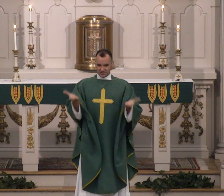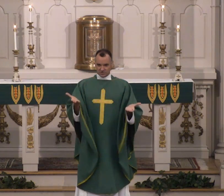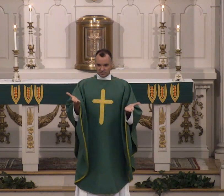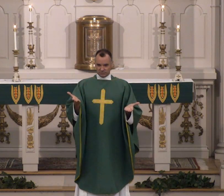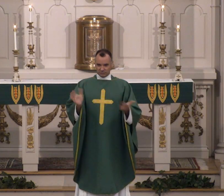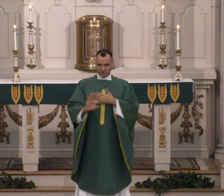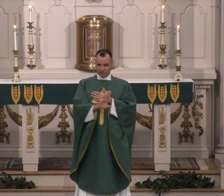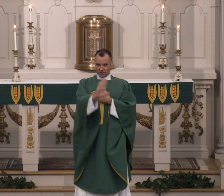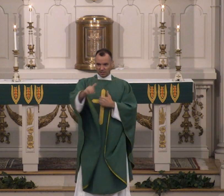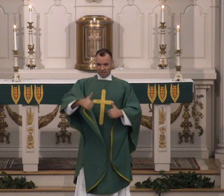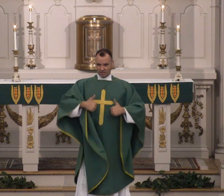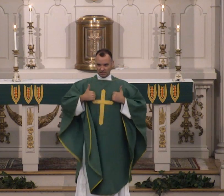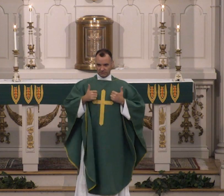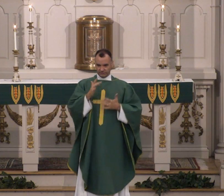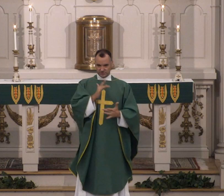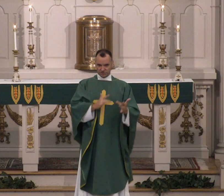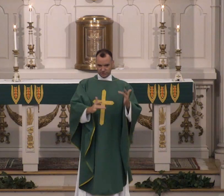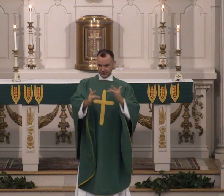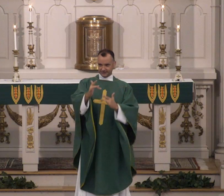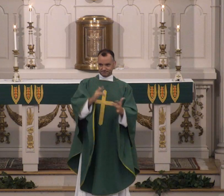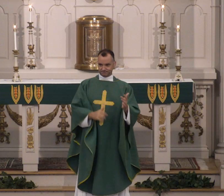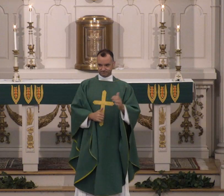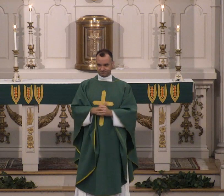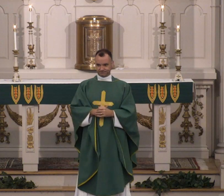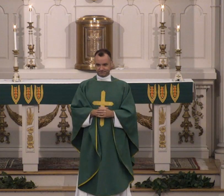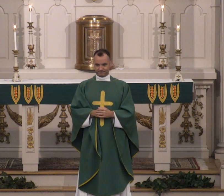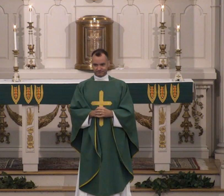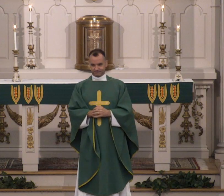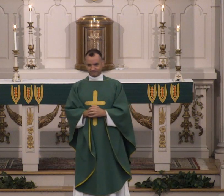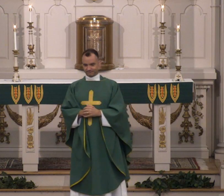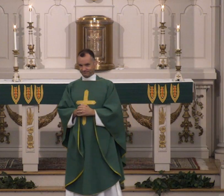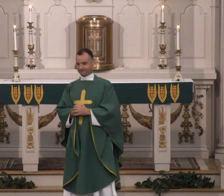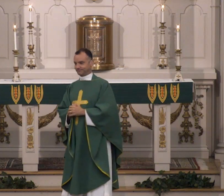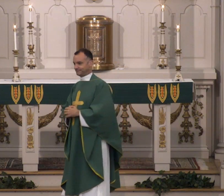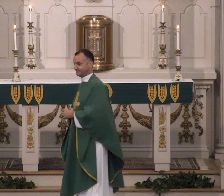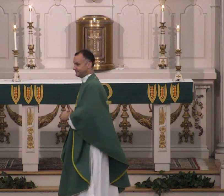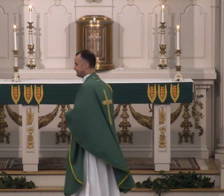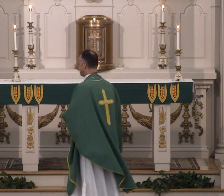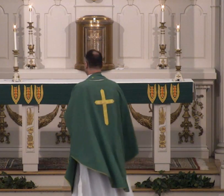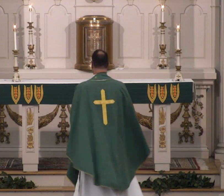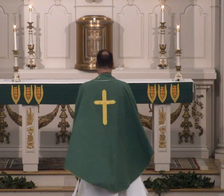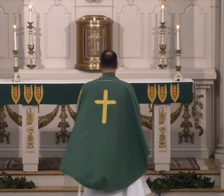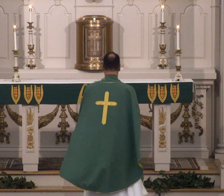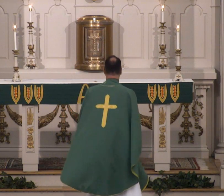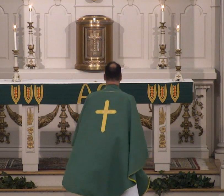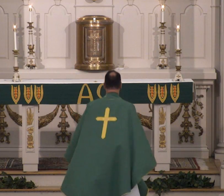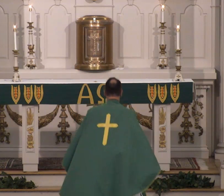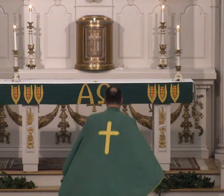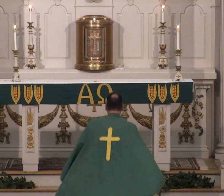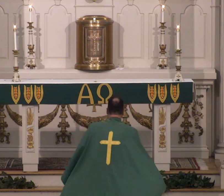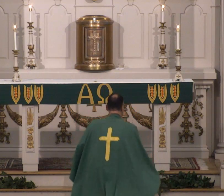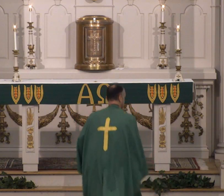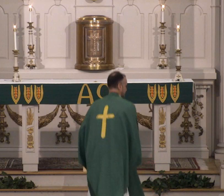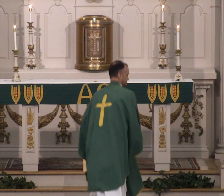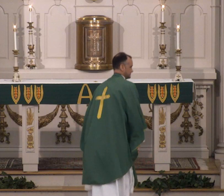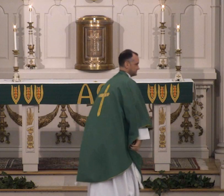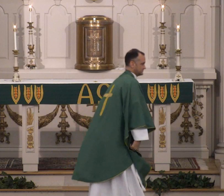May the peace of the Lord be with you always on your journey in this life.